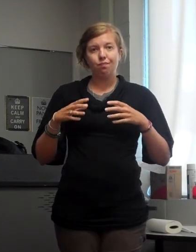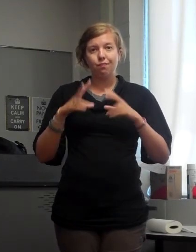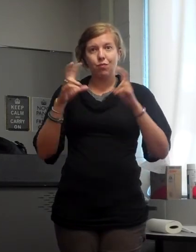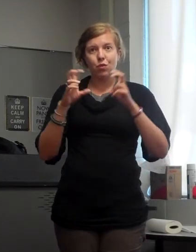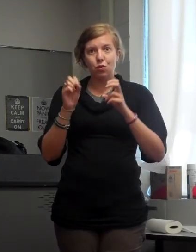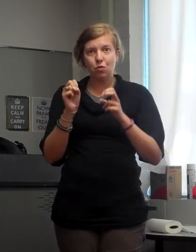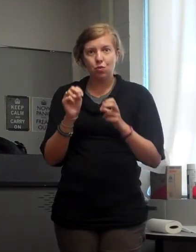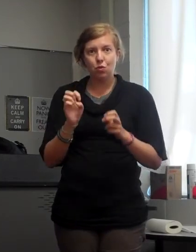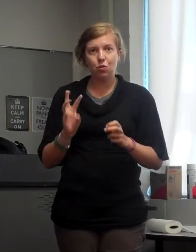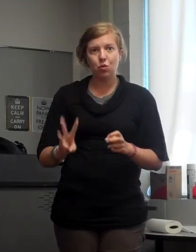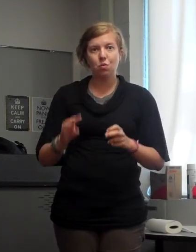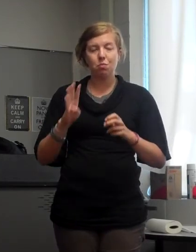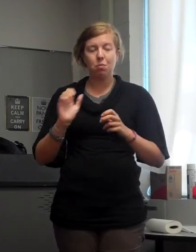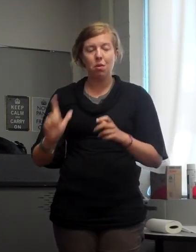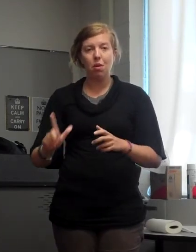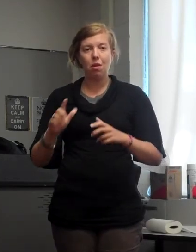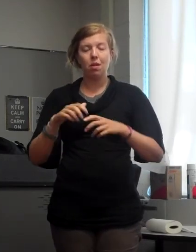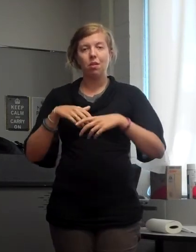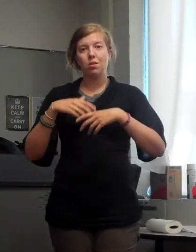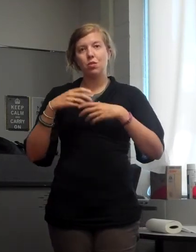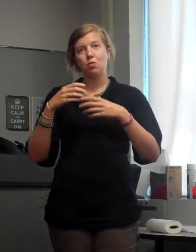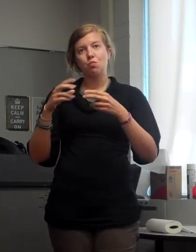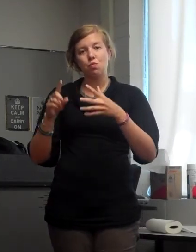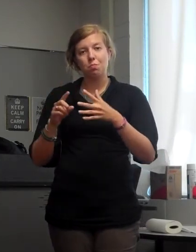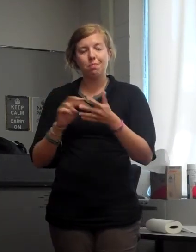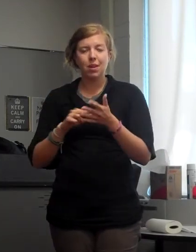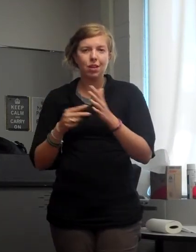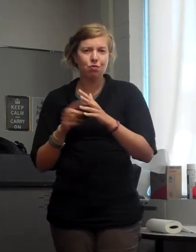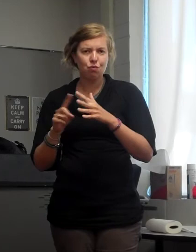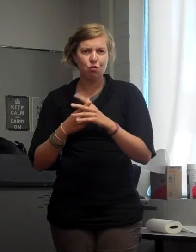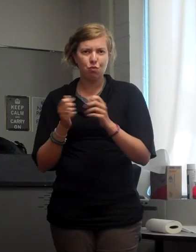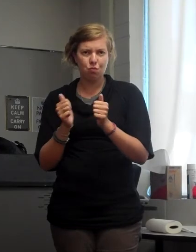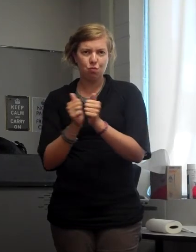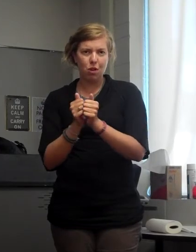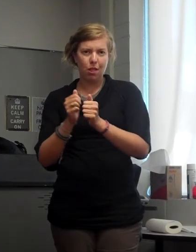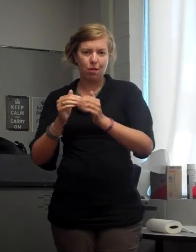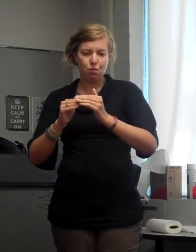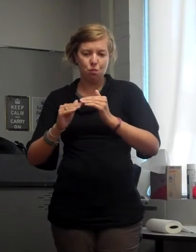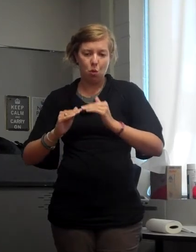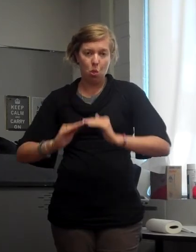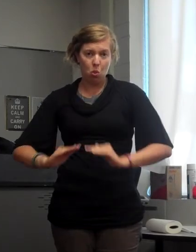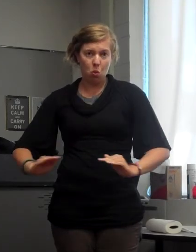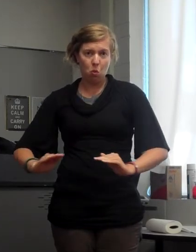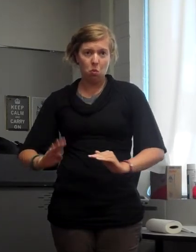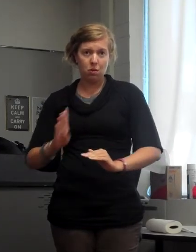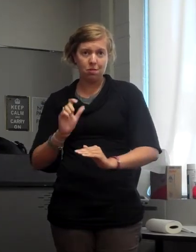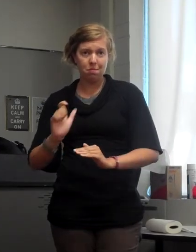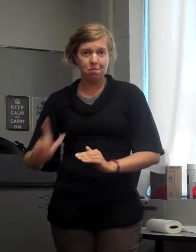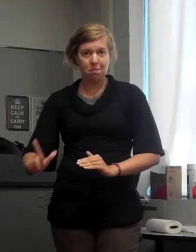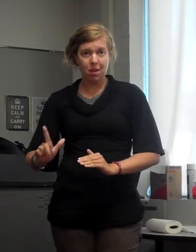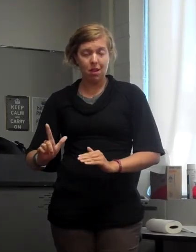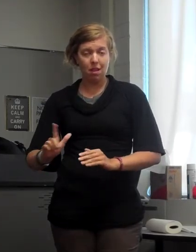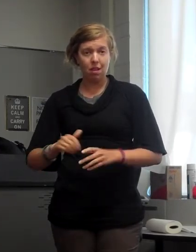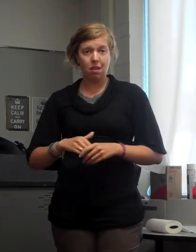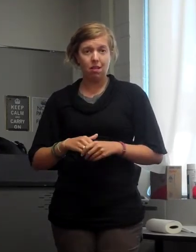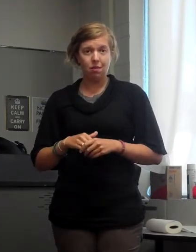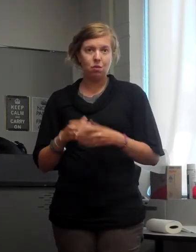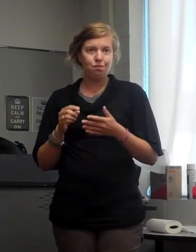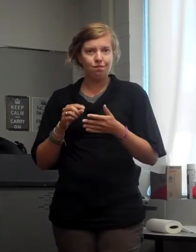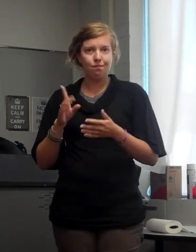lowest bill, your debt, and you put every dime to it. Even if it's $5 extra a month,